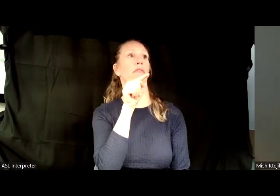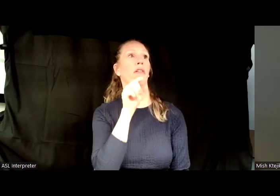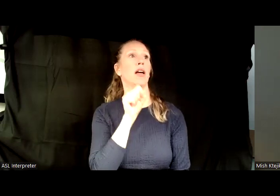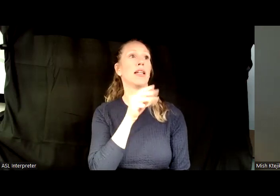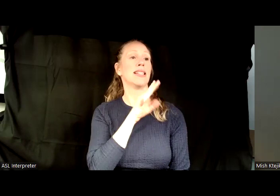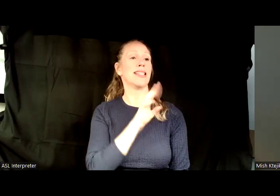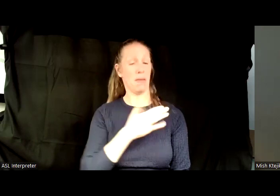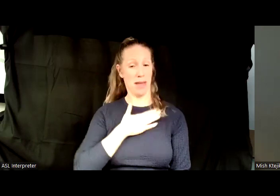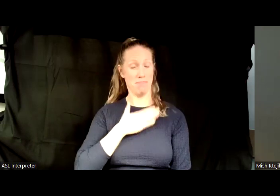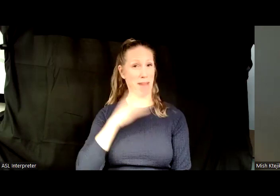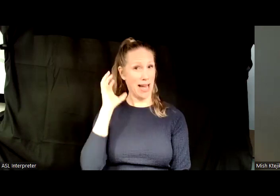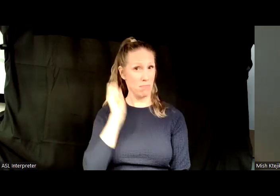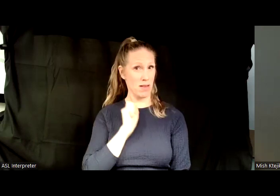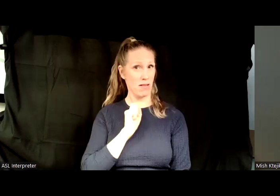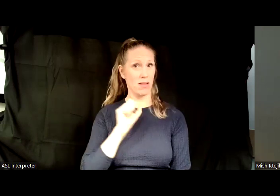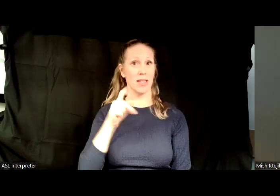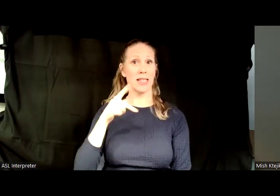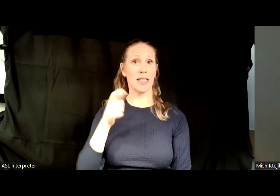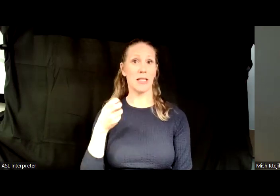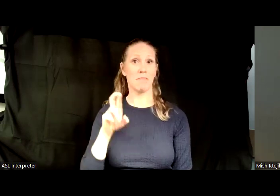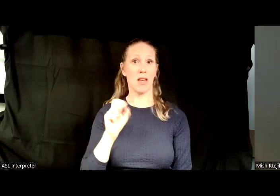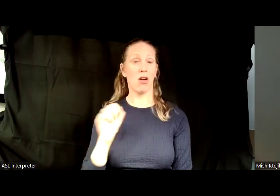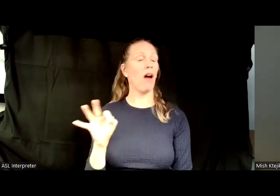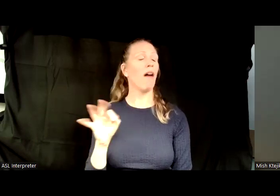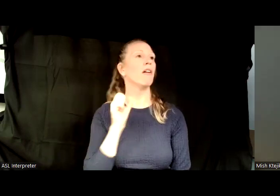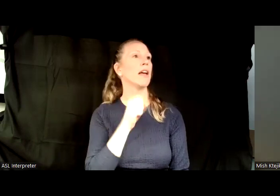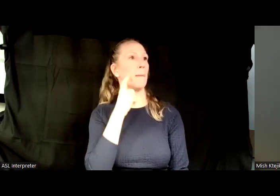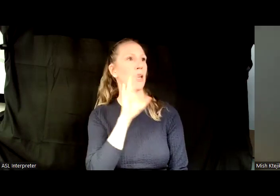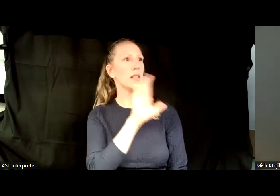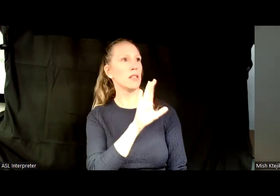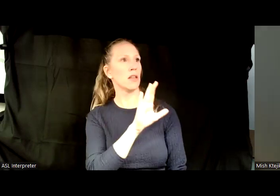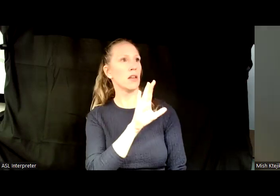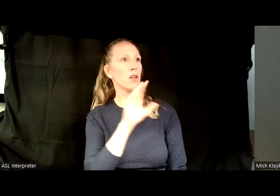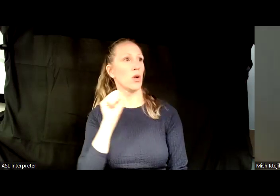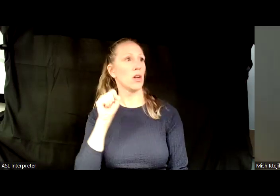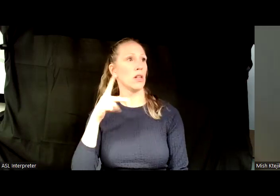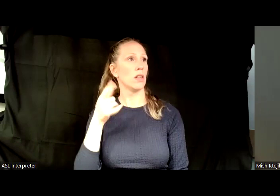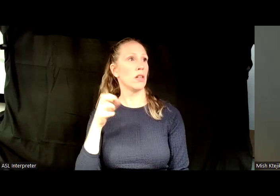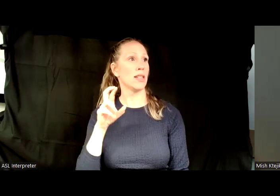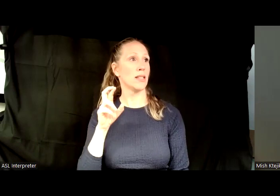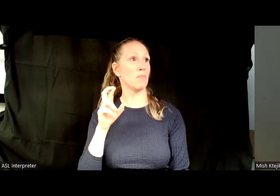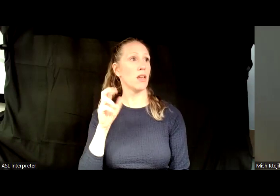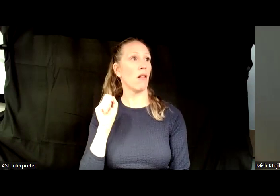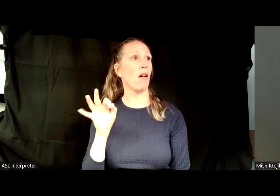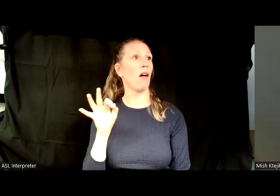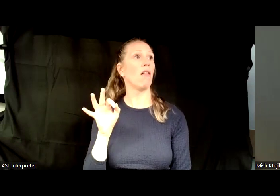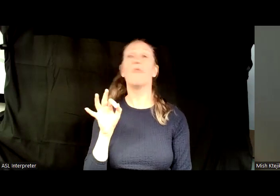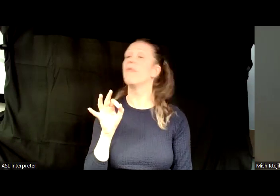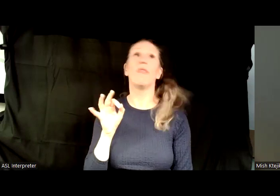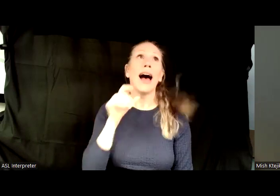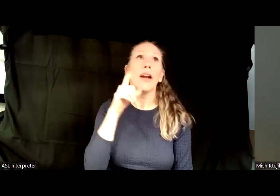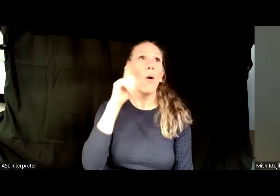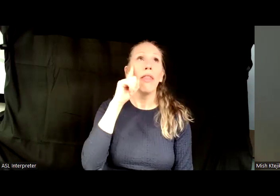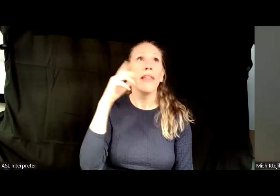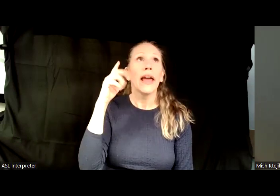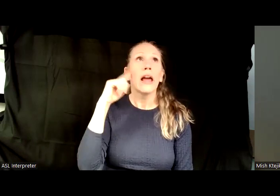speaker is off. Okay. See, now it's stopped. Yeah, so you turn the speaker off, right? Yes, but I don't think the sound is consistent.